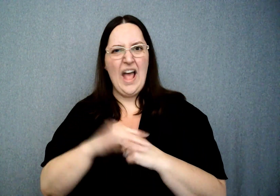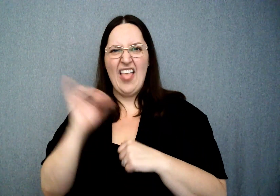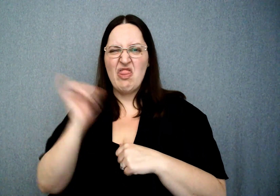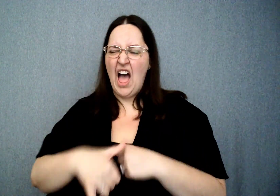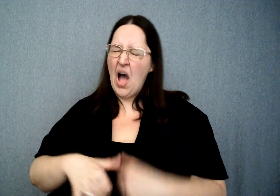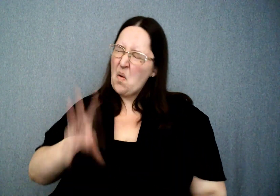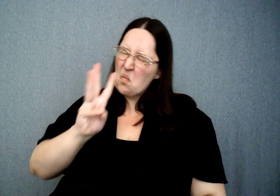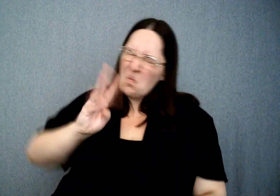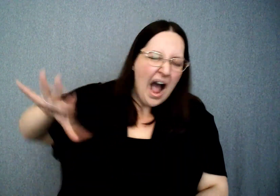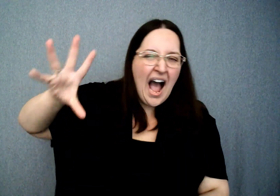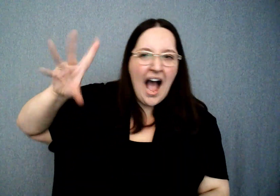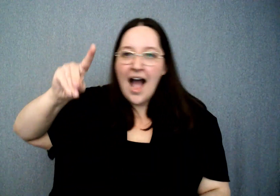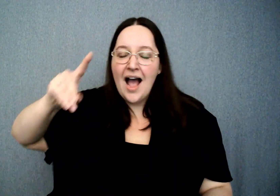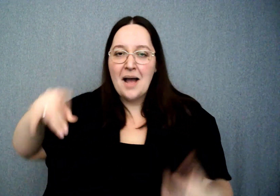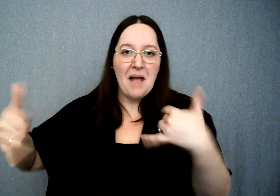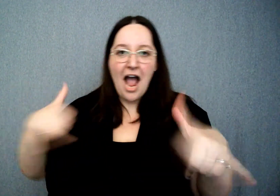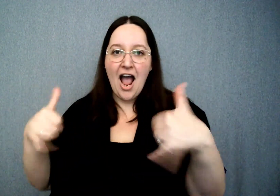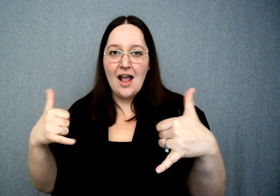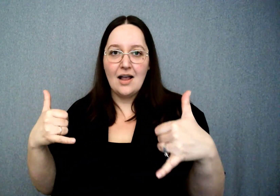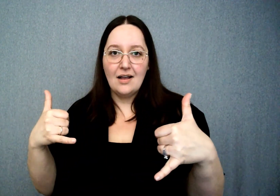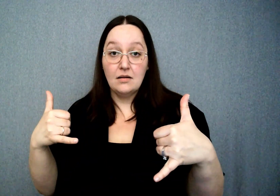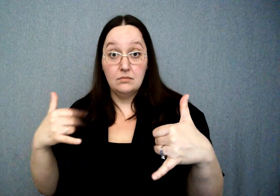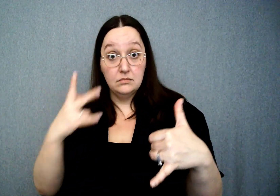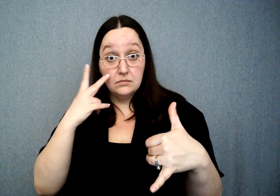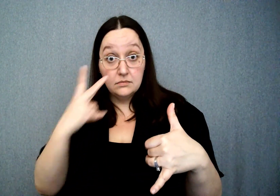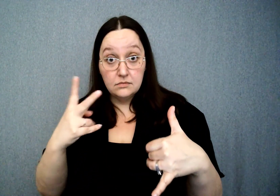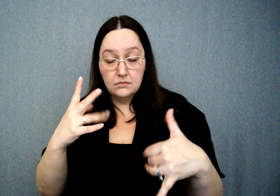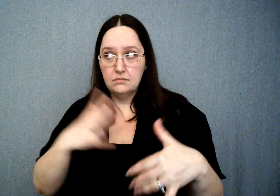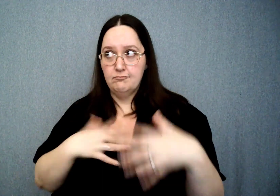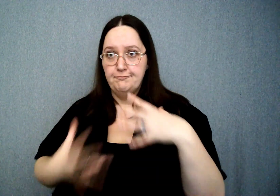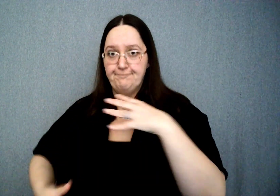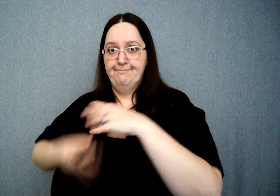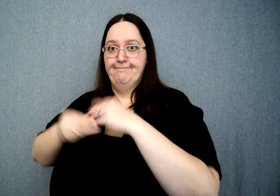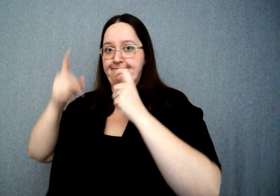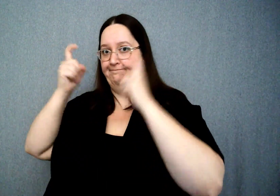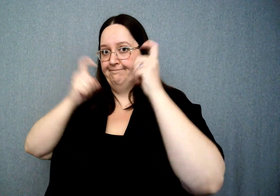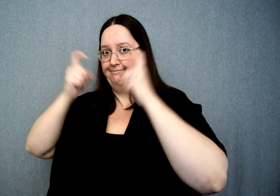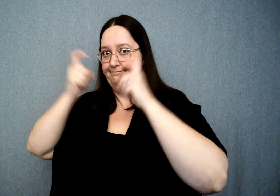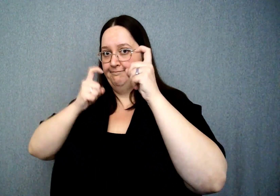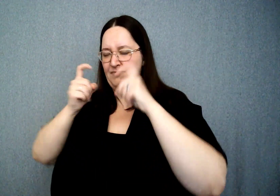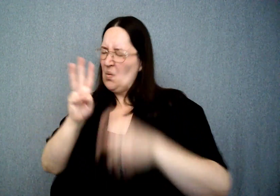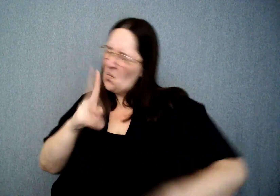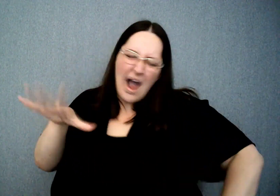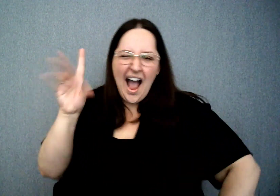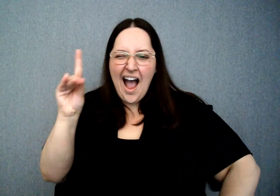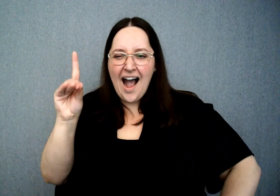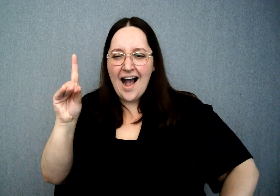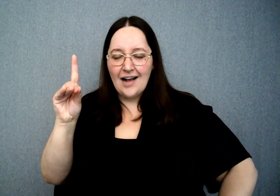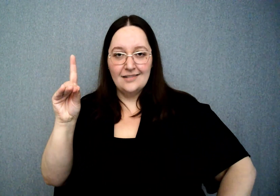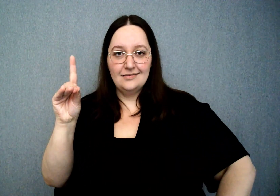animals. Versus, that was a wild party. Right? You see that facial expression?